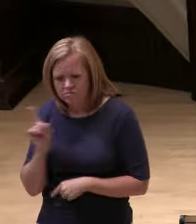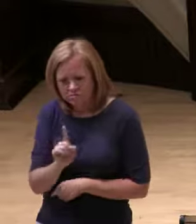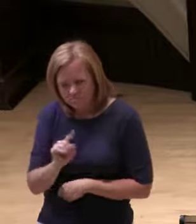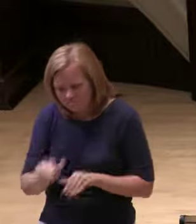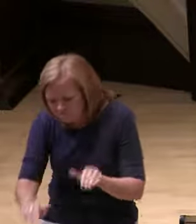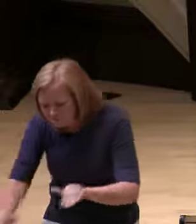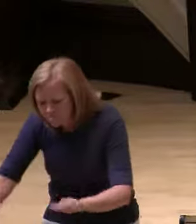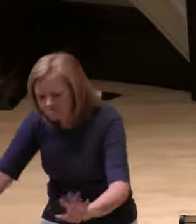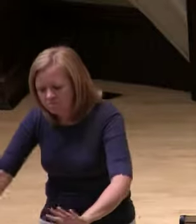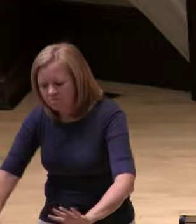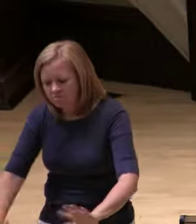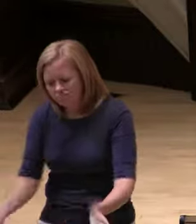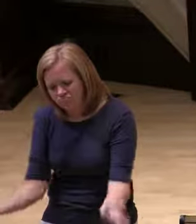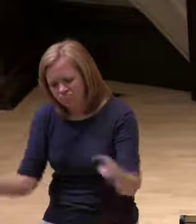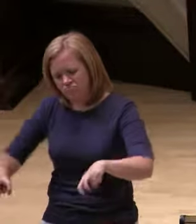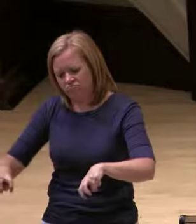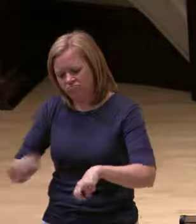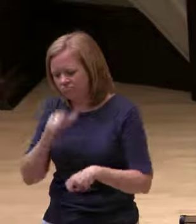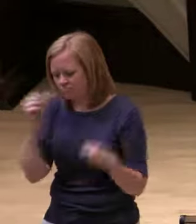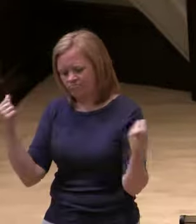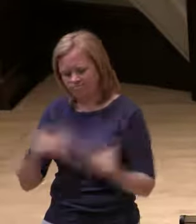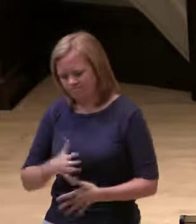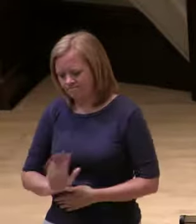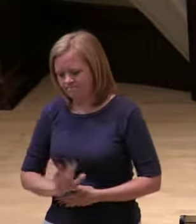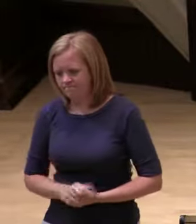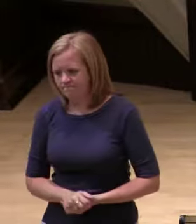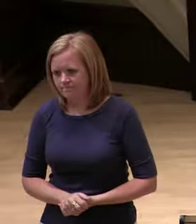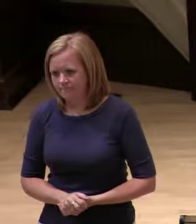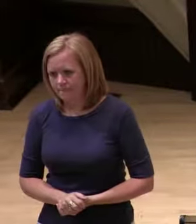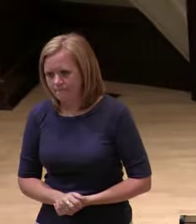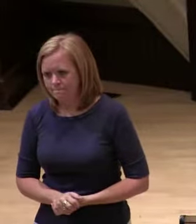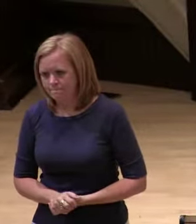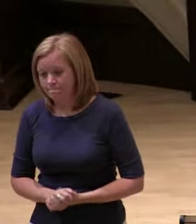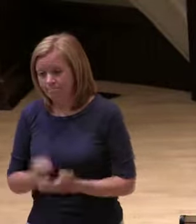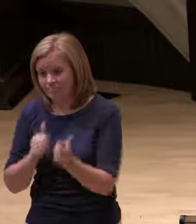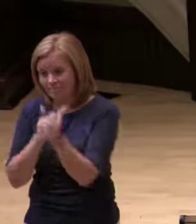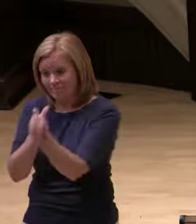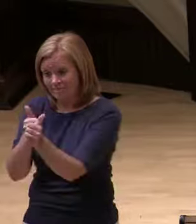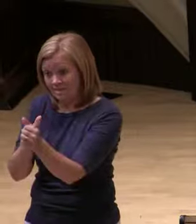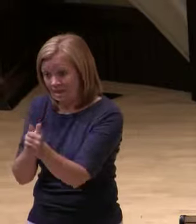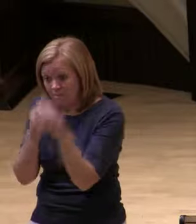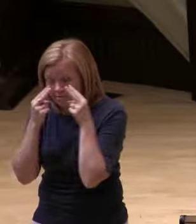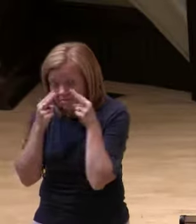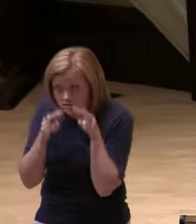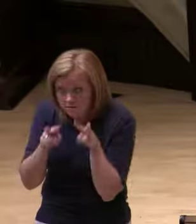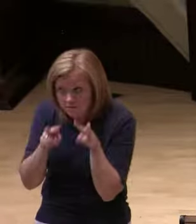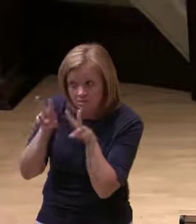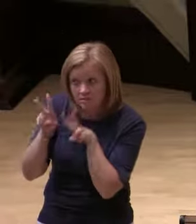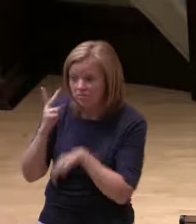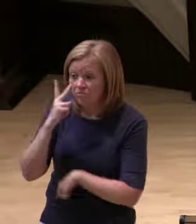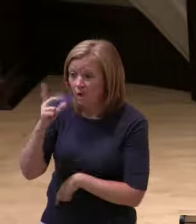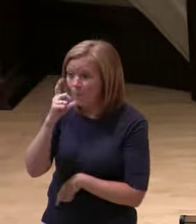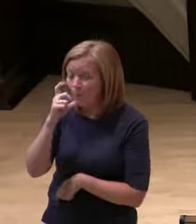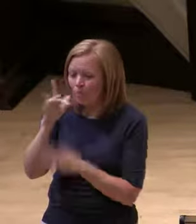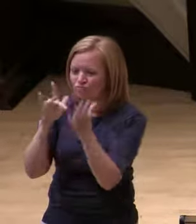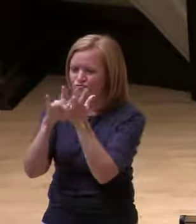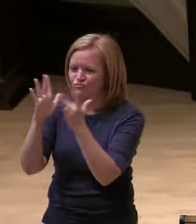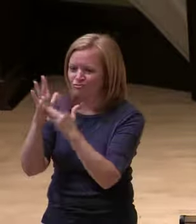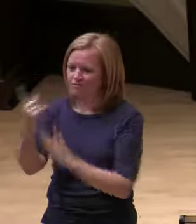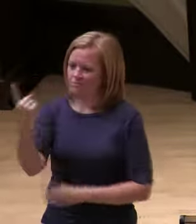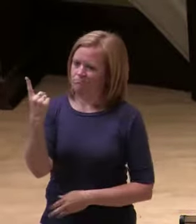touched them, saying, Get up and do not be afraid. And when the disciples raised their eyes, they saw no one